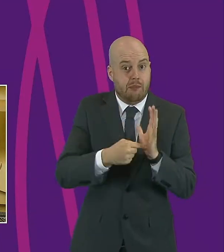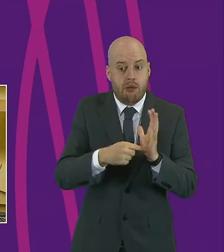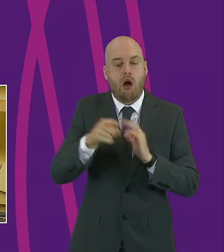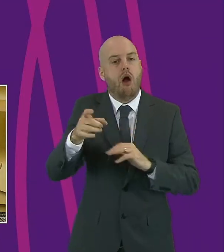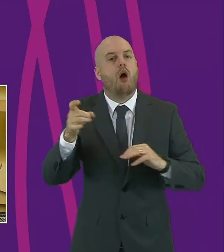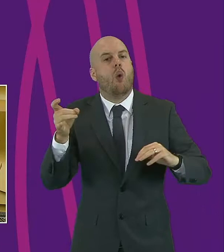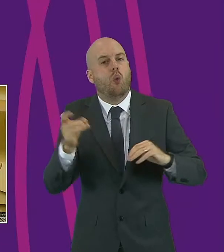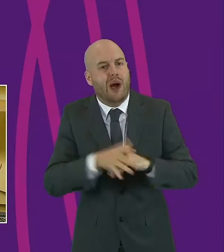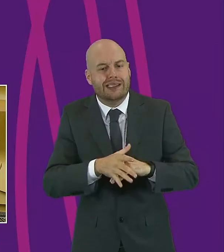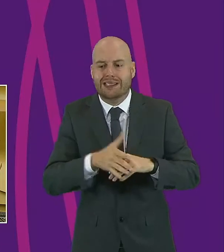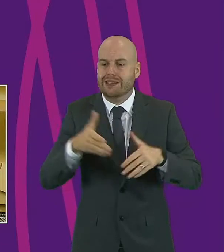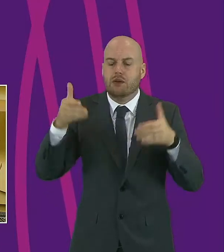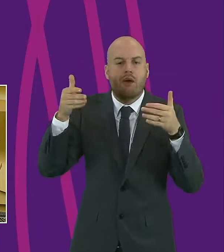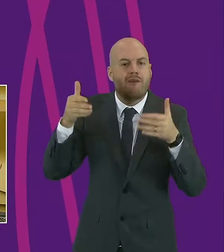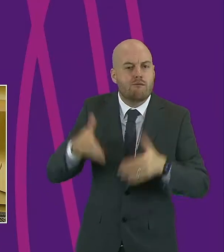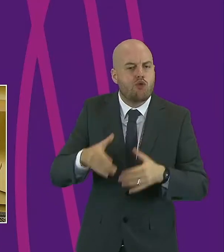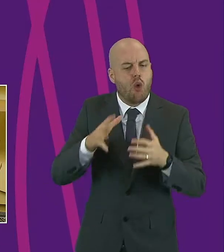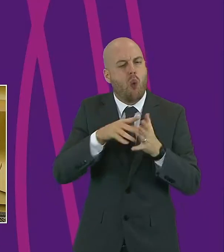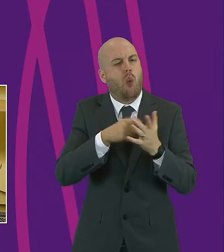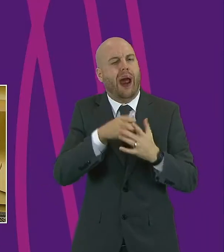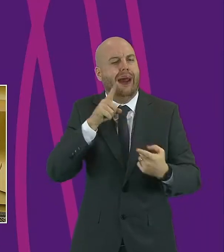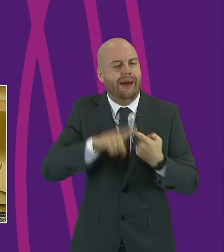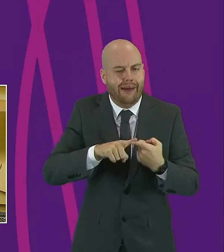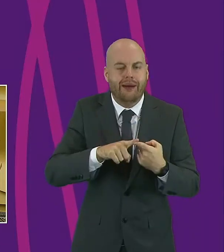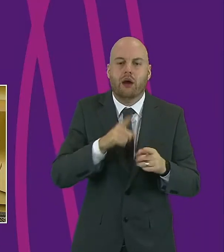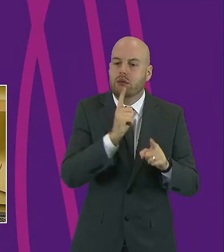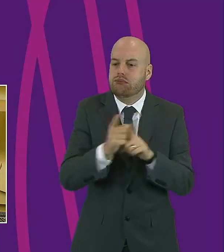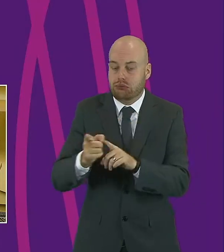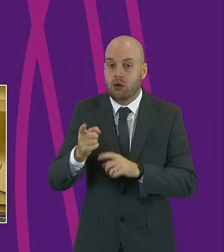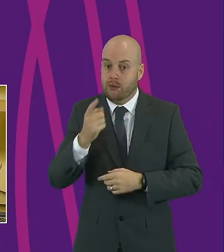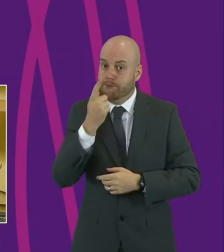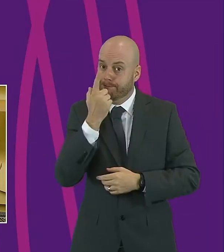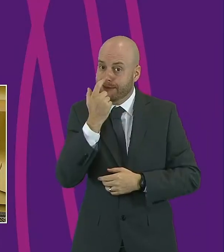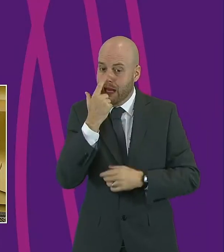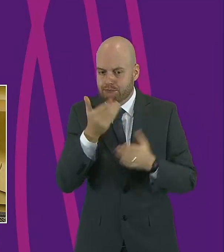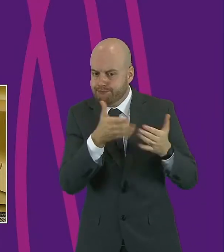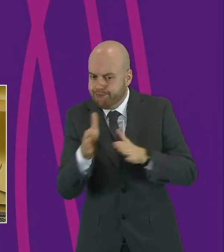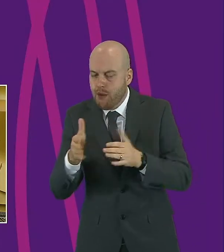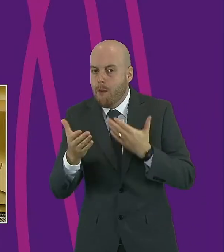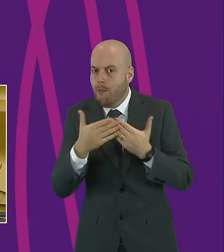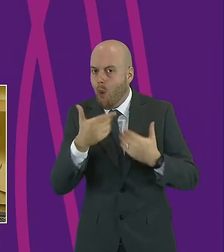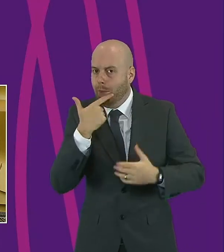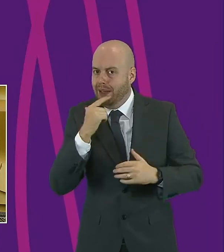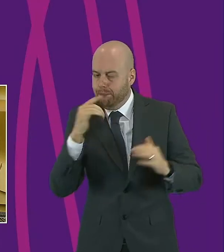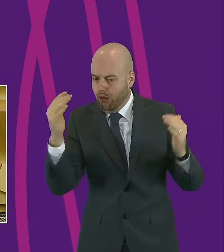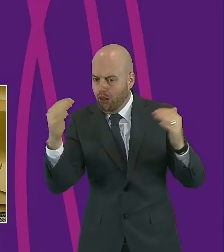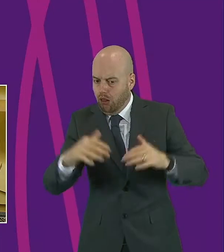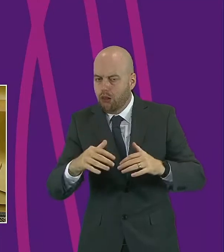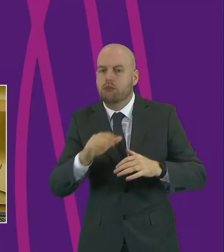more attendees than at present. Although numbers will remain restricted, we intend to set out more detail in this,